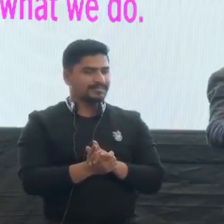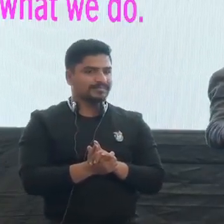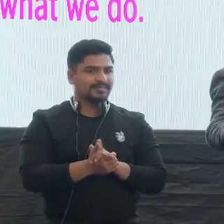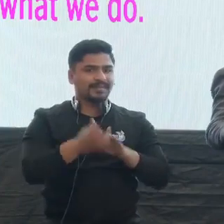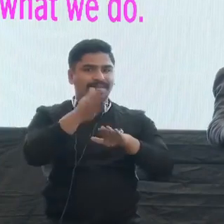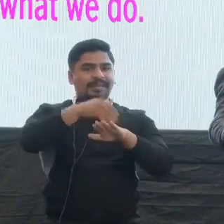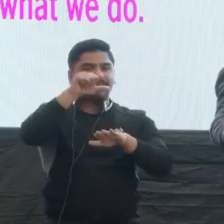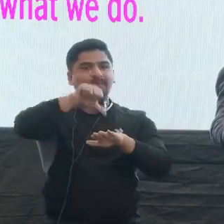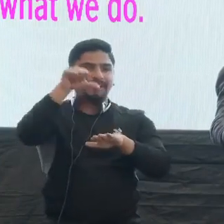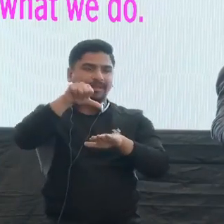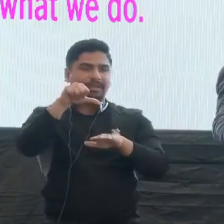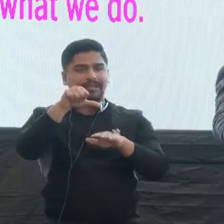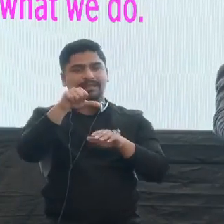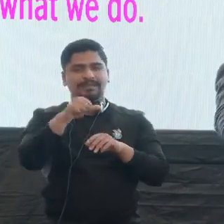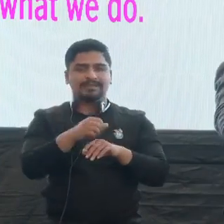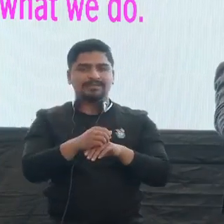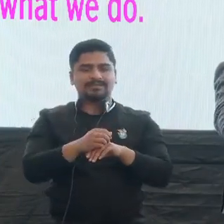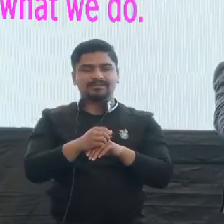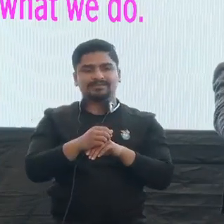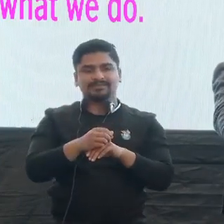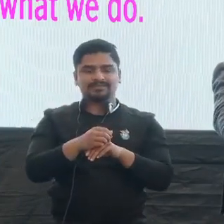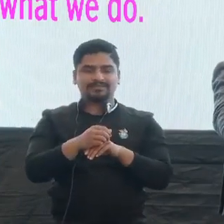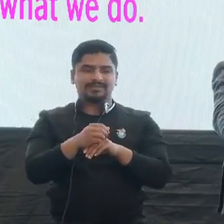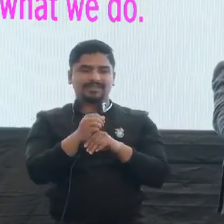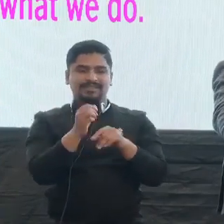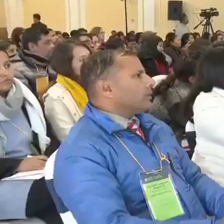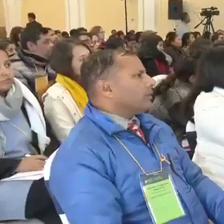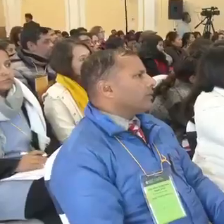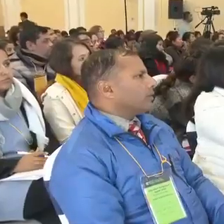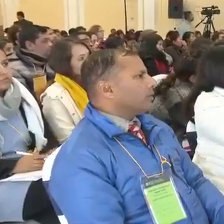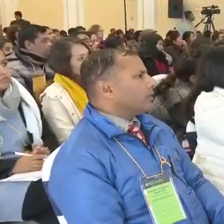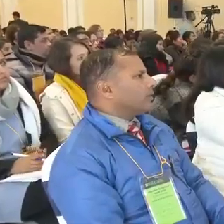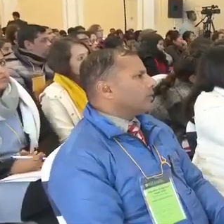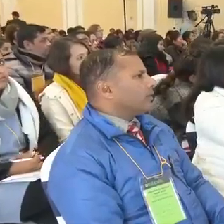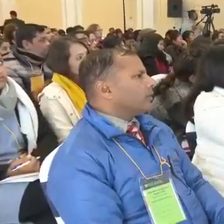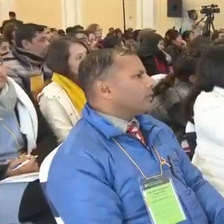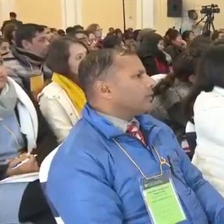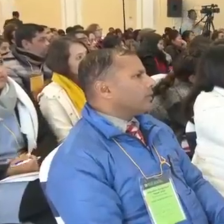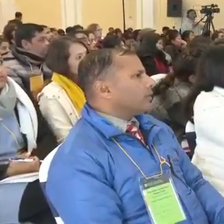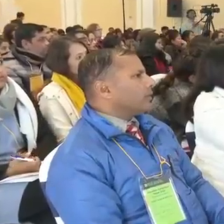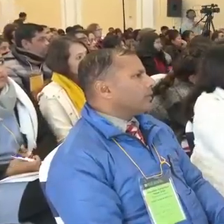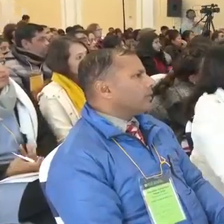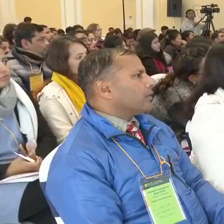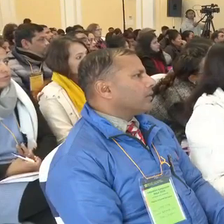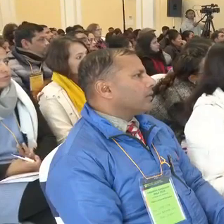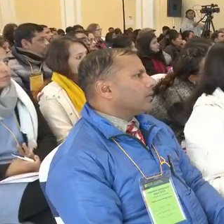hemophilia, thalassemia, sickle cell anemia, and multiple